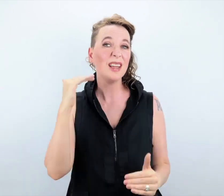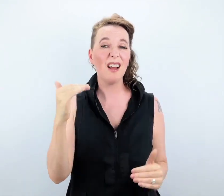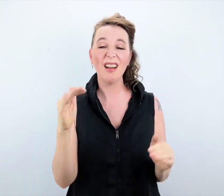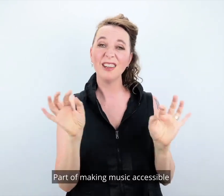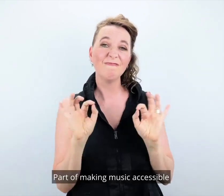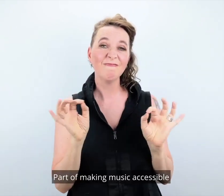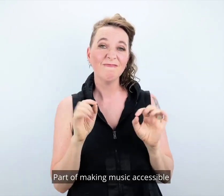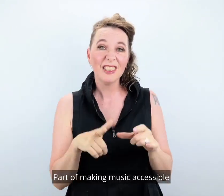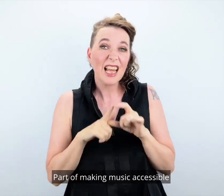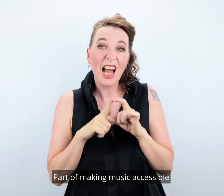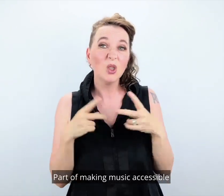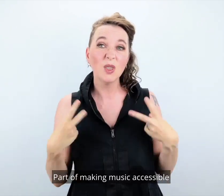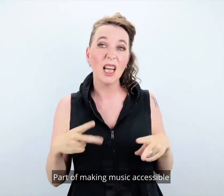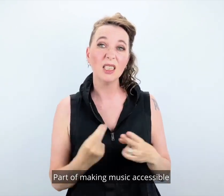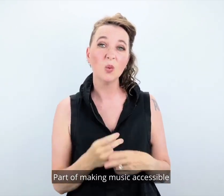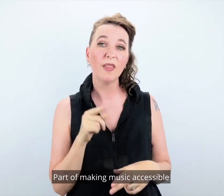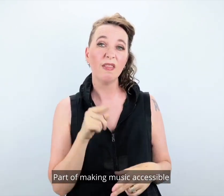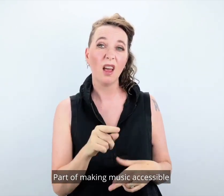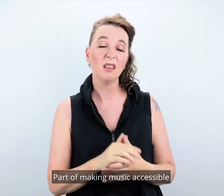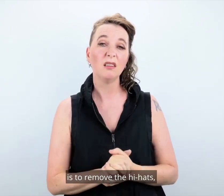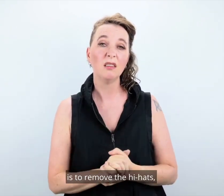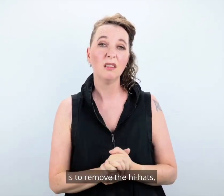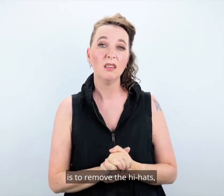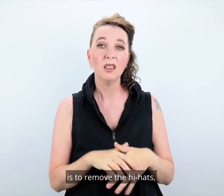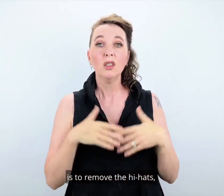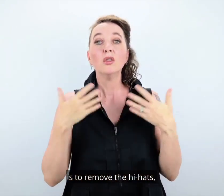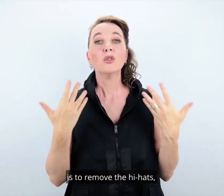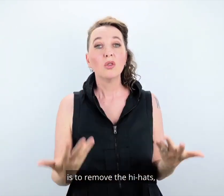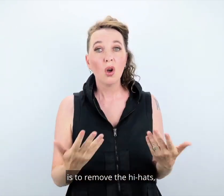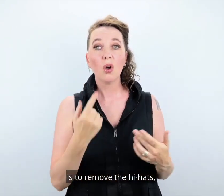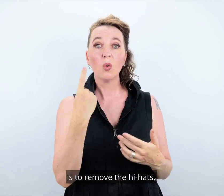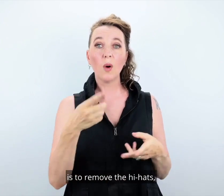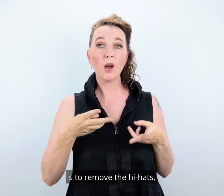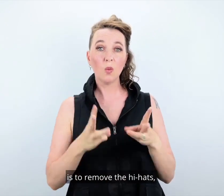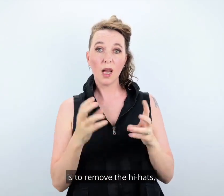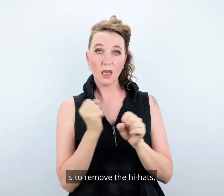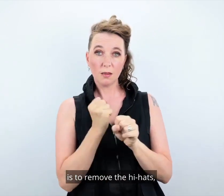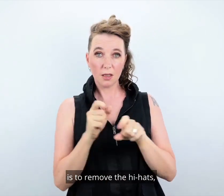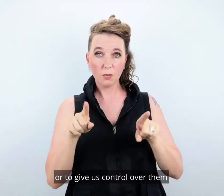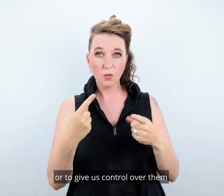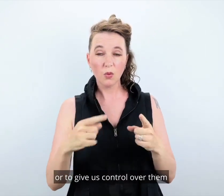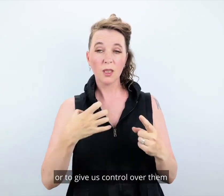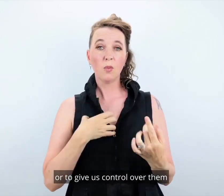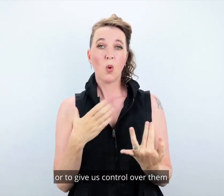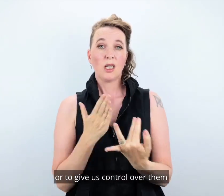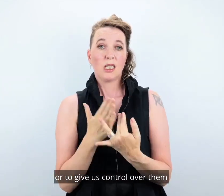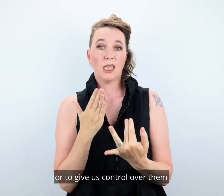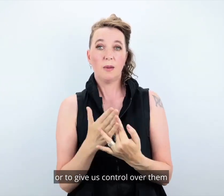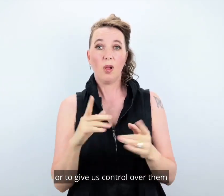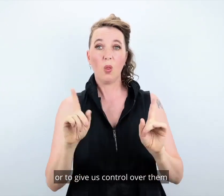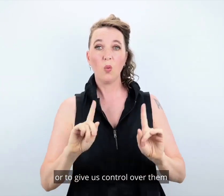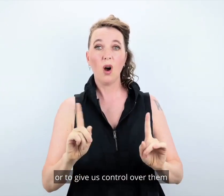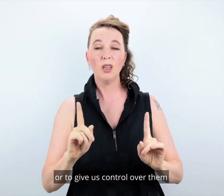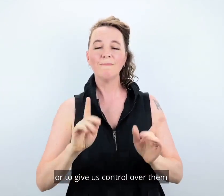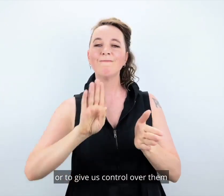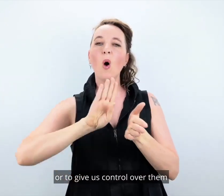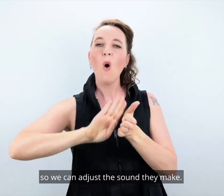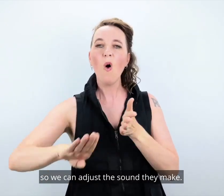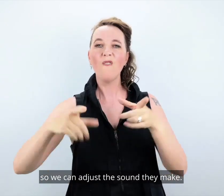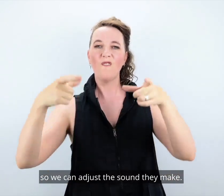Part of making music accessible is to remove the hi-hats or to give us control over them so we can